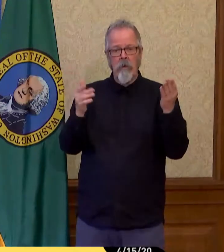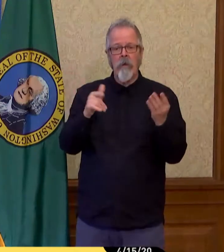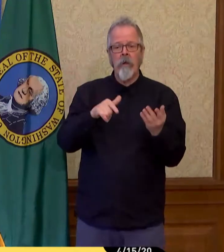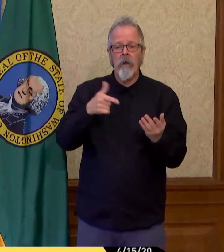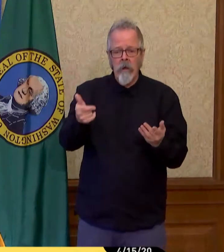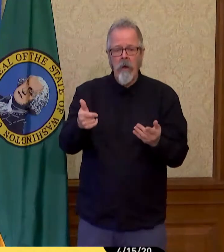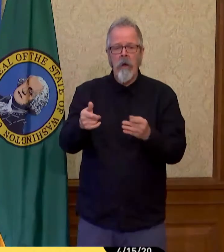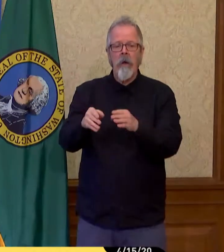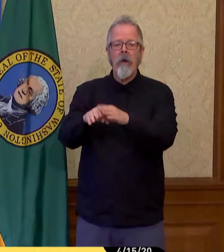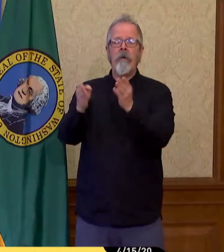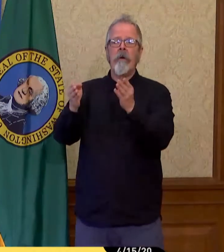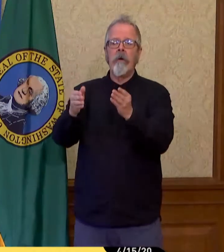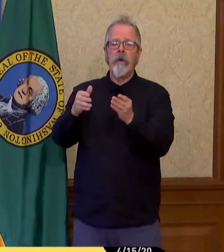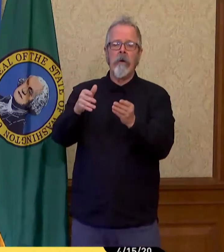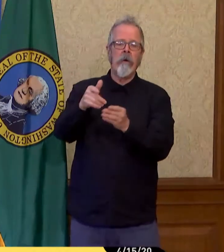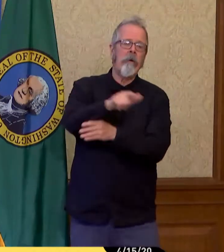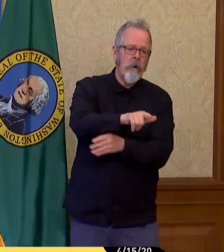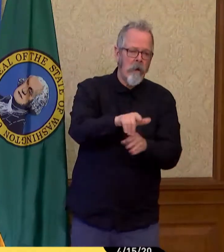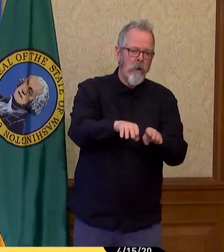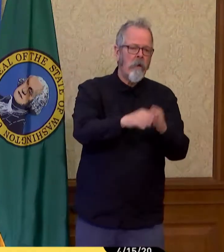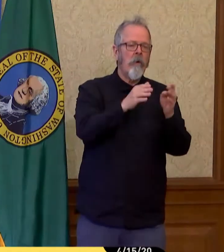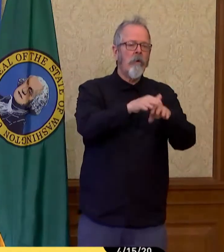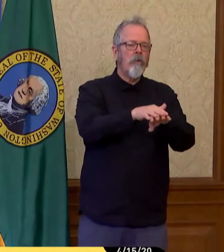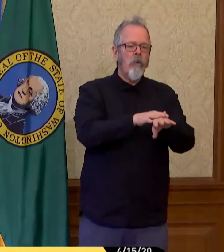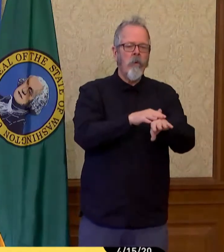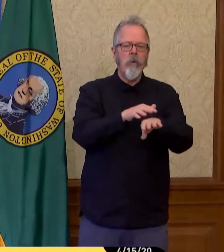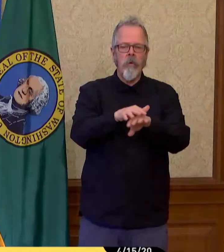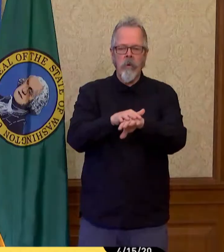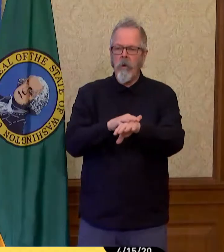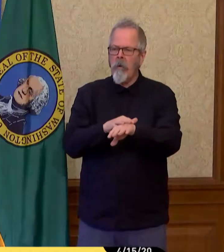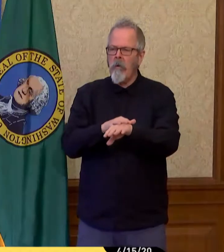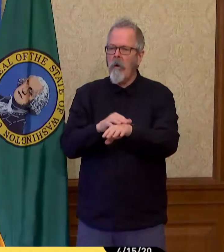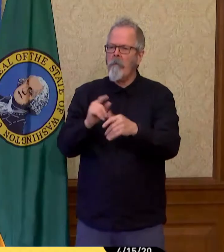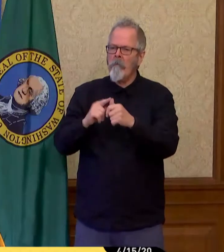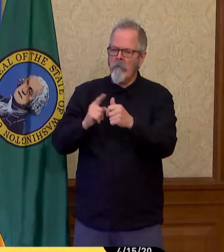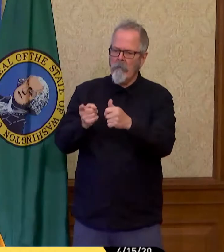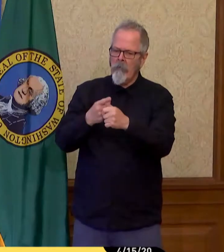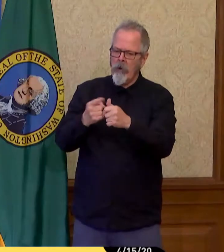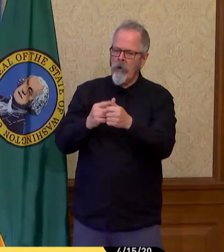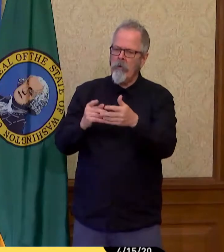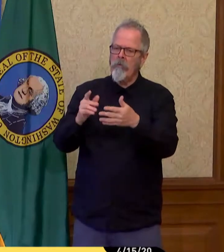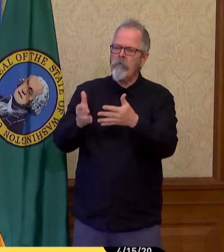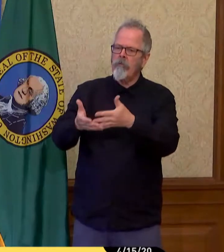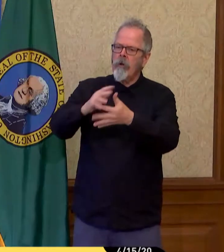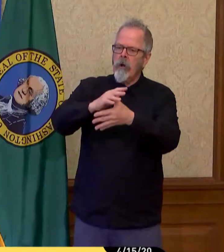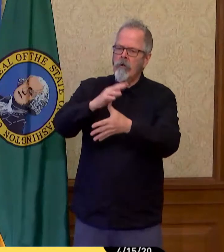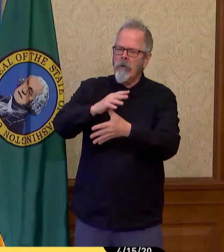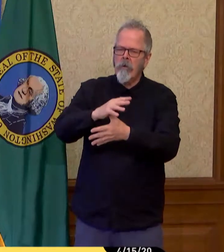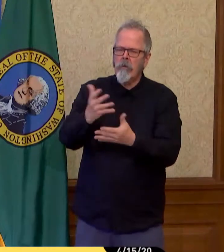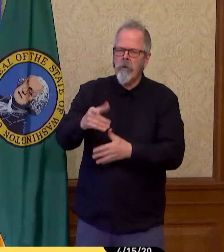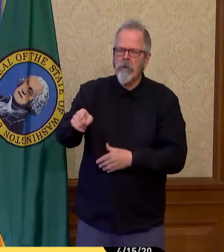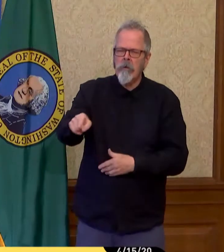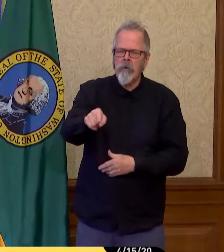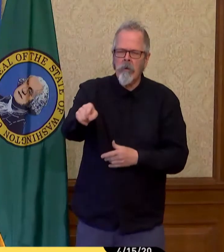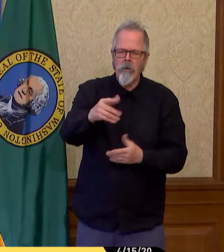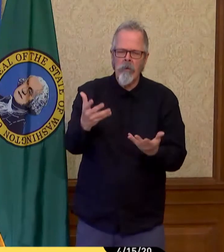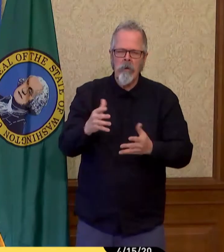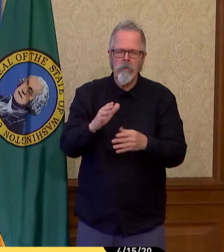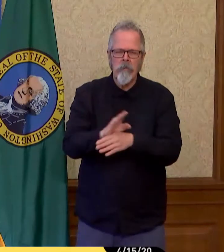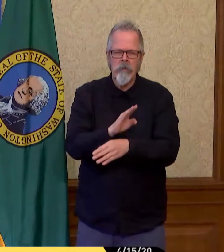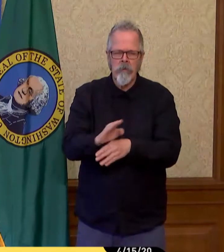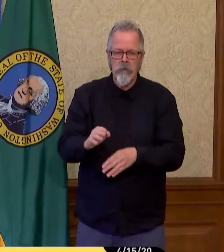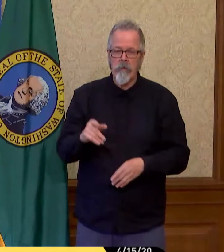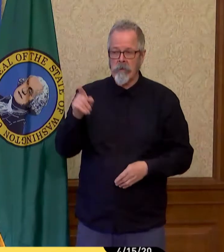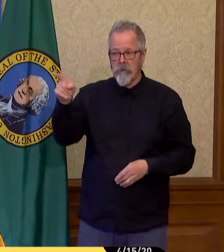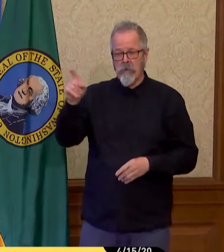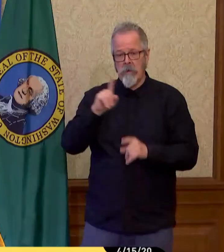that this transition will not be a light switch on and off. It will be a dial, and we will dial it